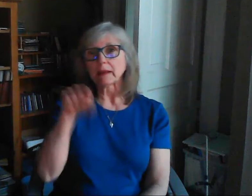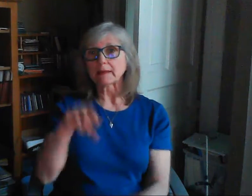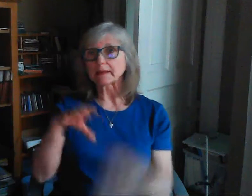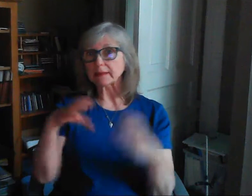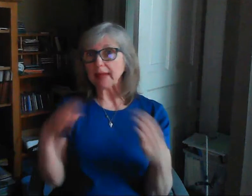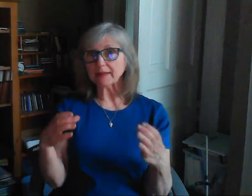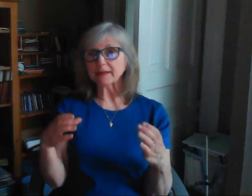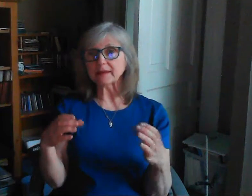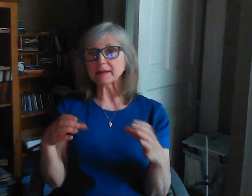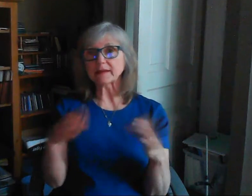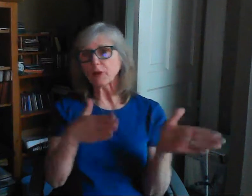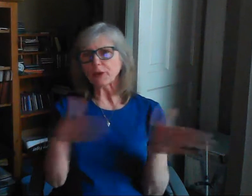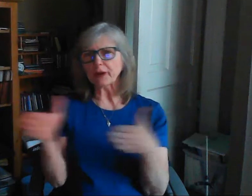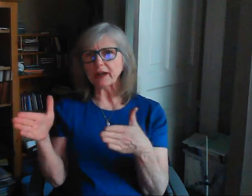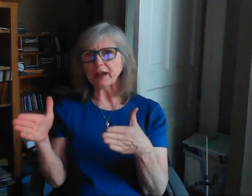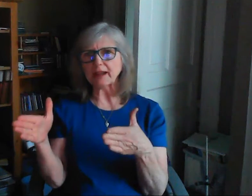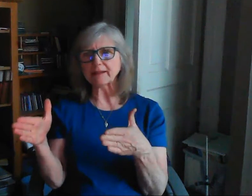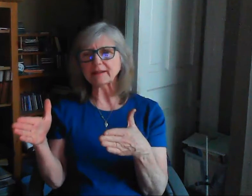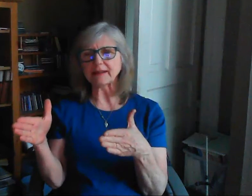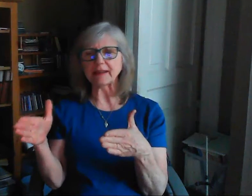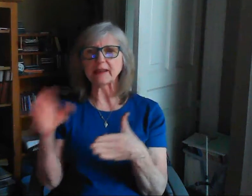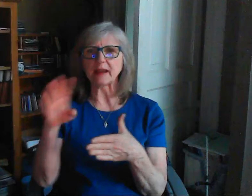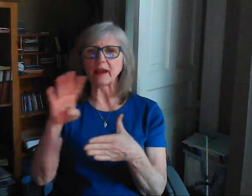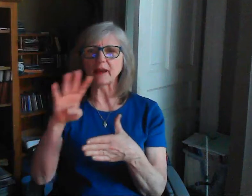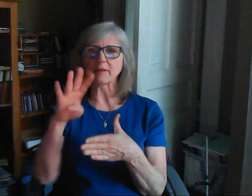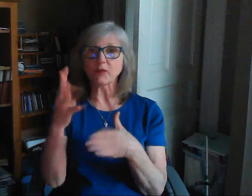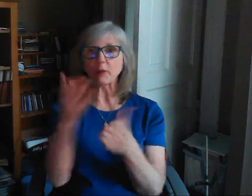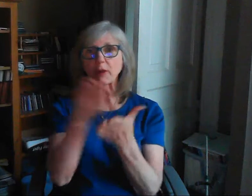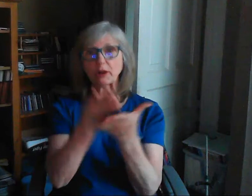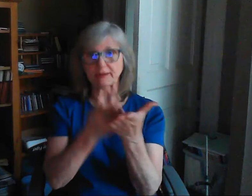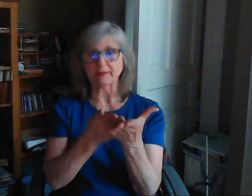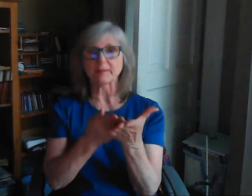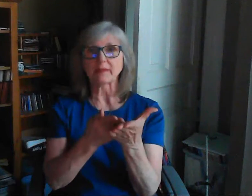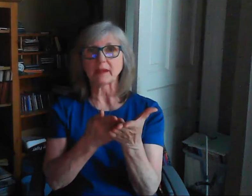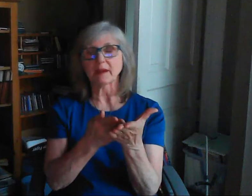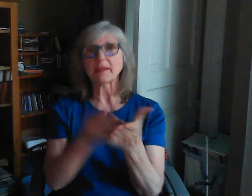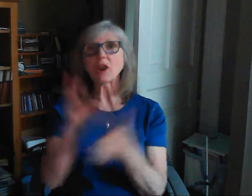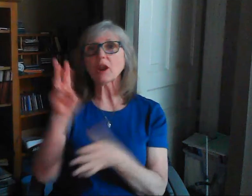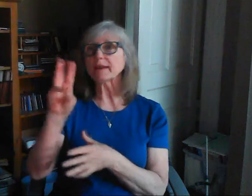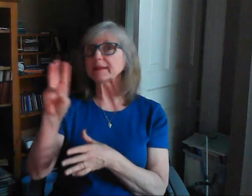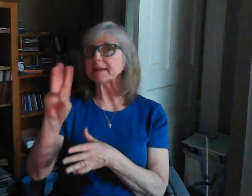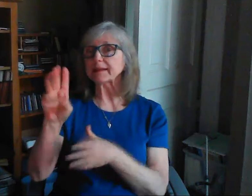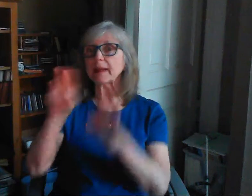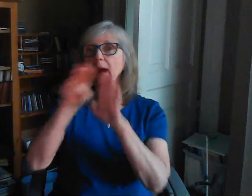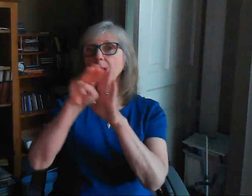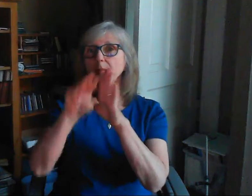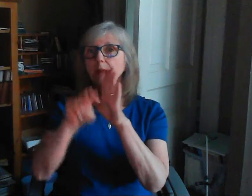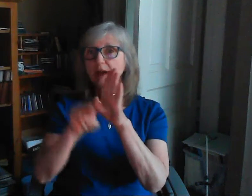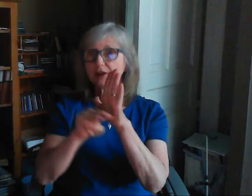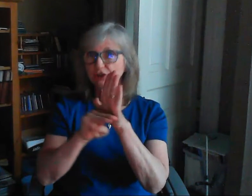This class is organized in 4 parts. There are 6